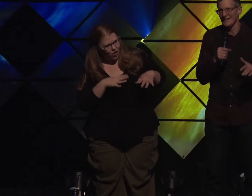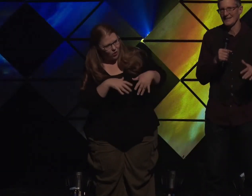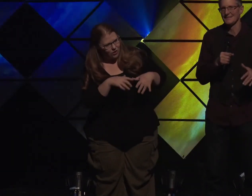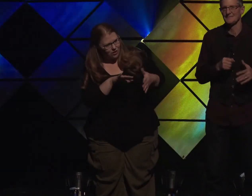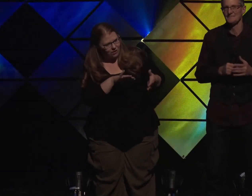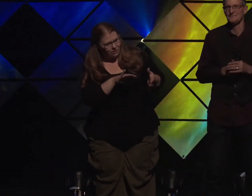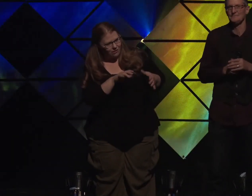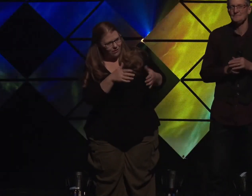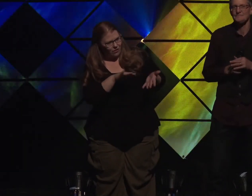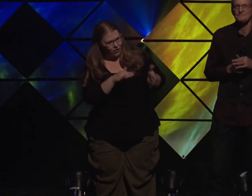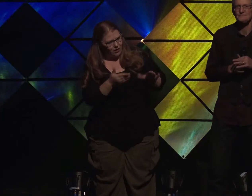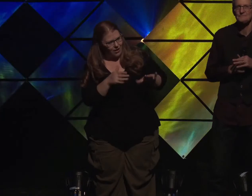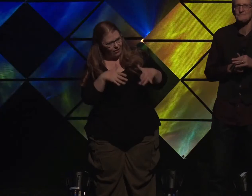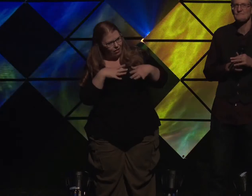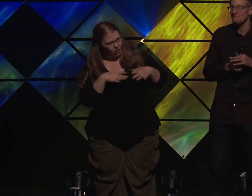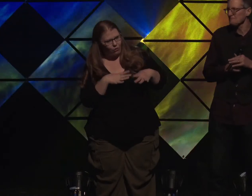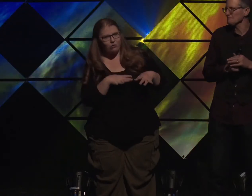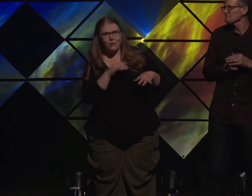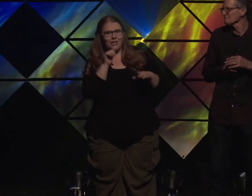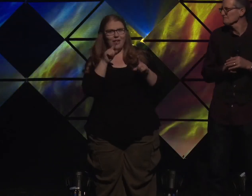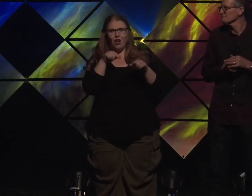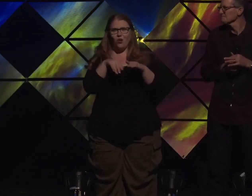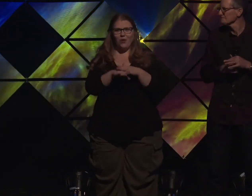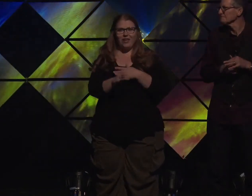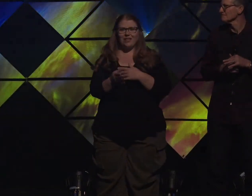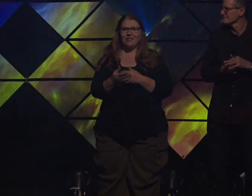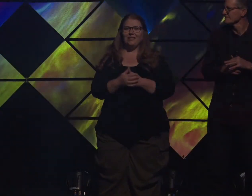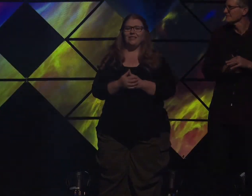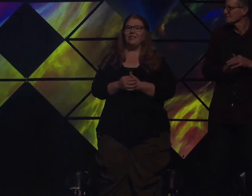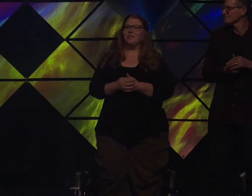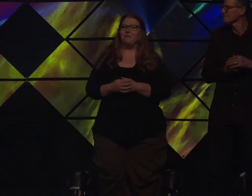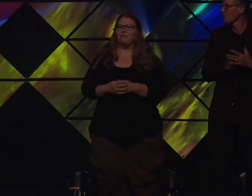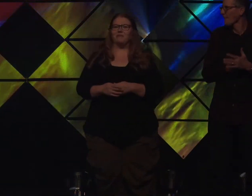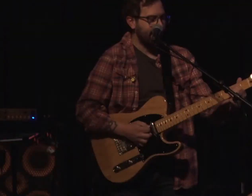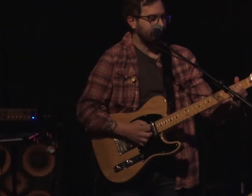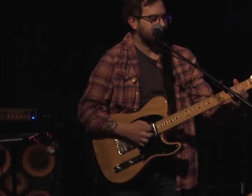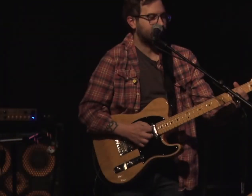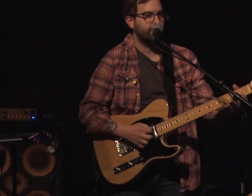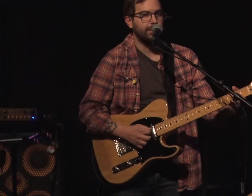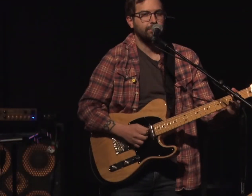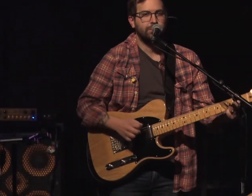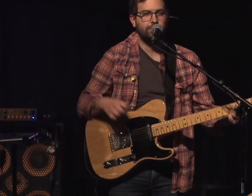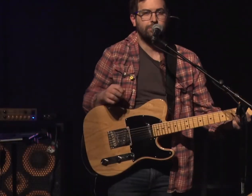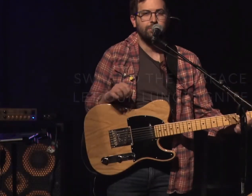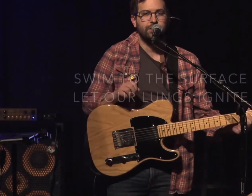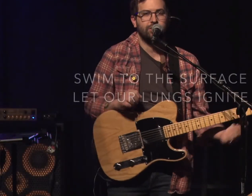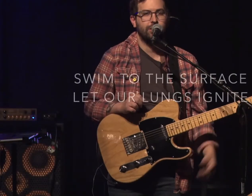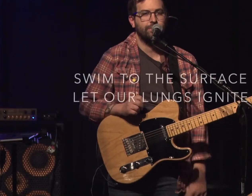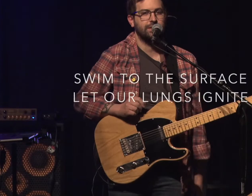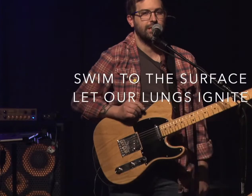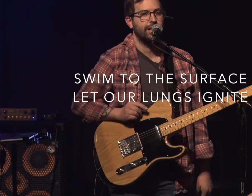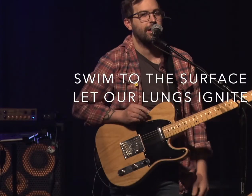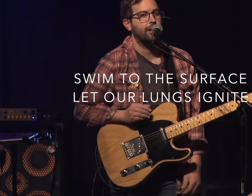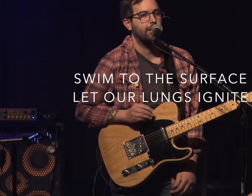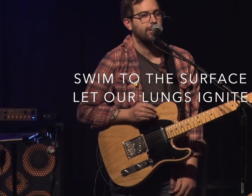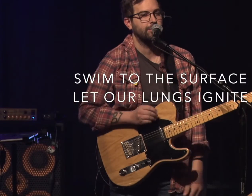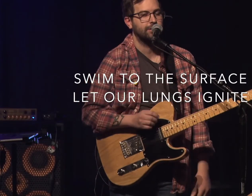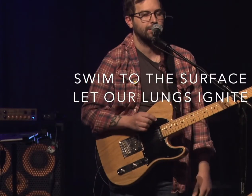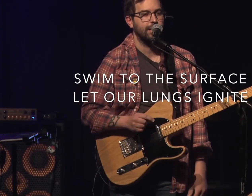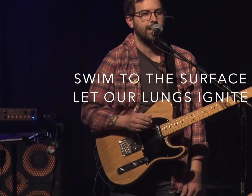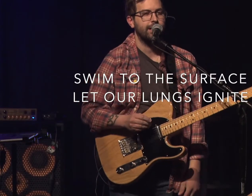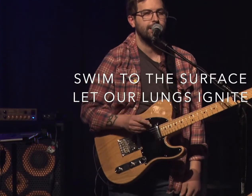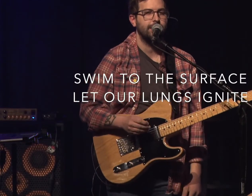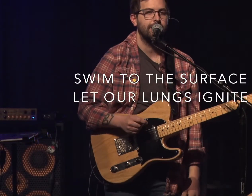in. We tear these curtains open, feel the light, swim to the surface, let our